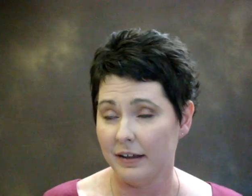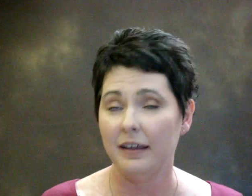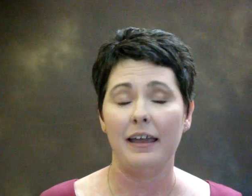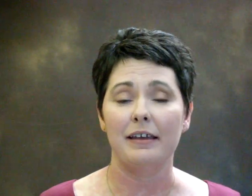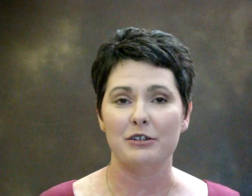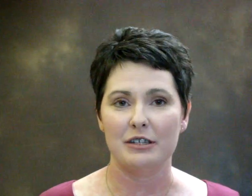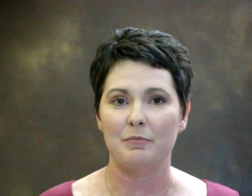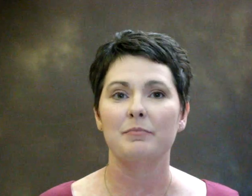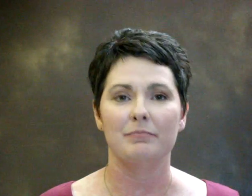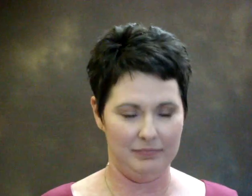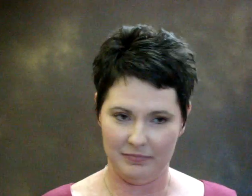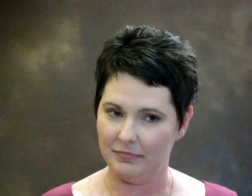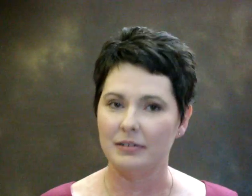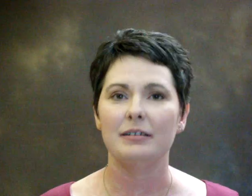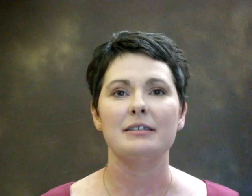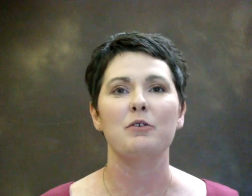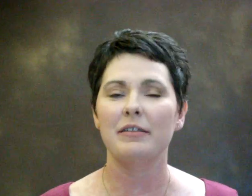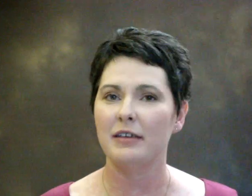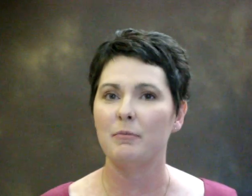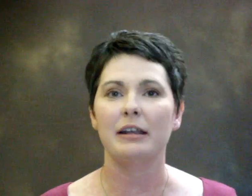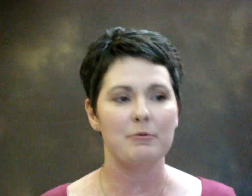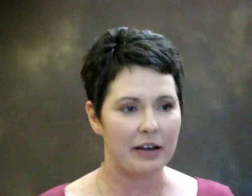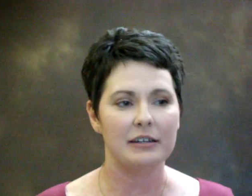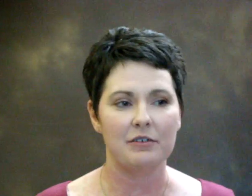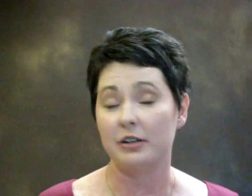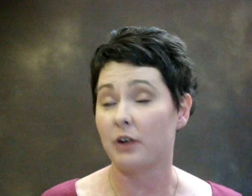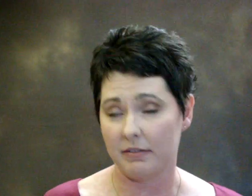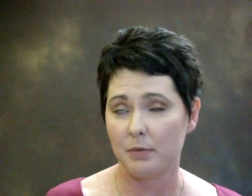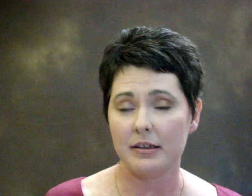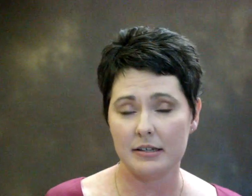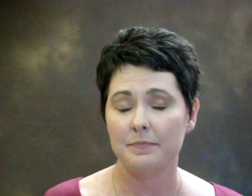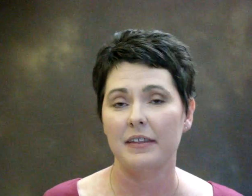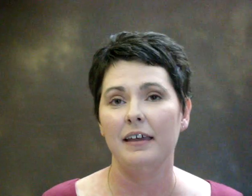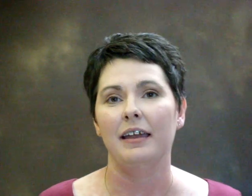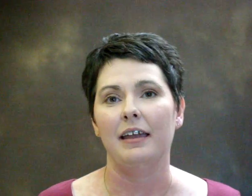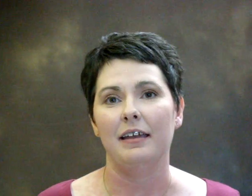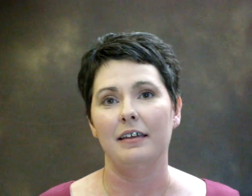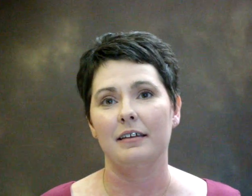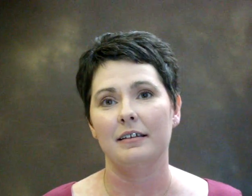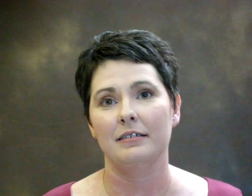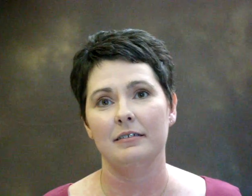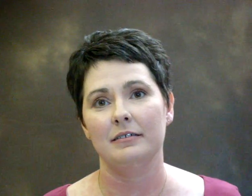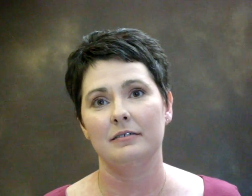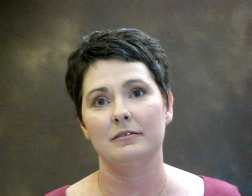and just to stay with him and keep trying the different drug therapies. So when he said you had to live with this pretty